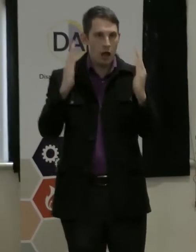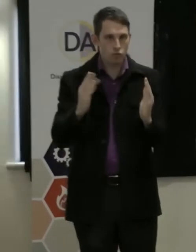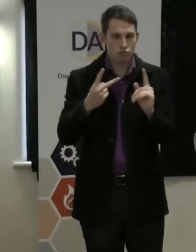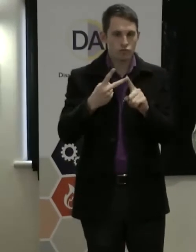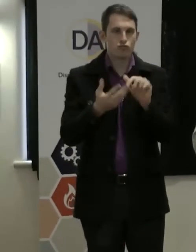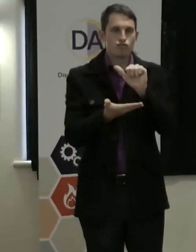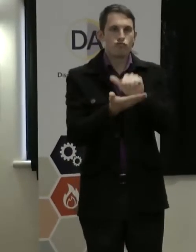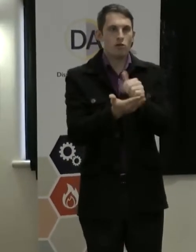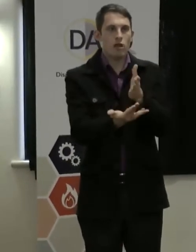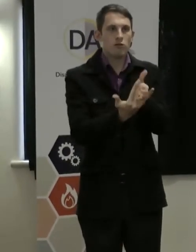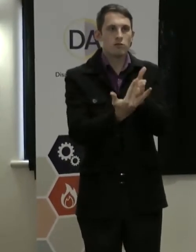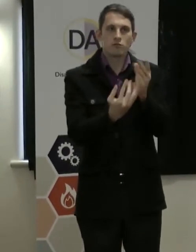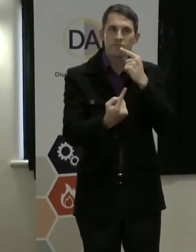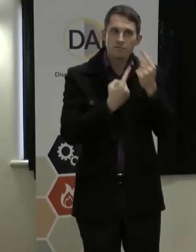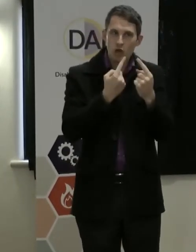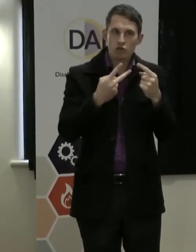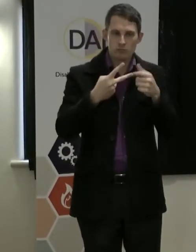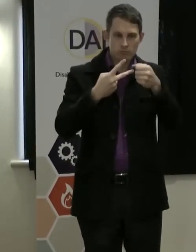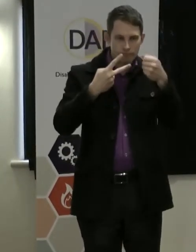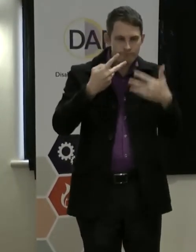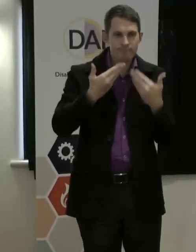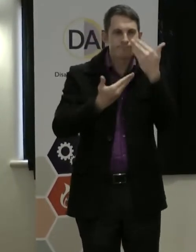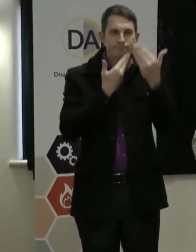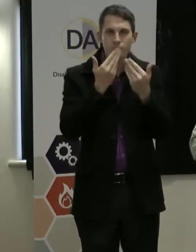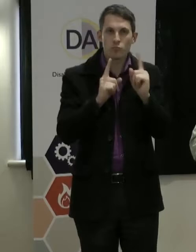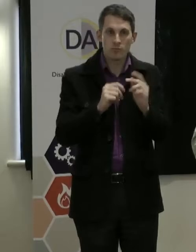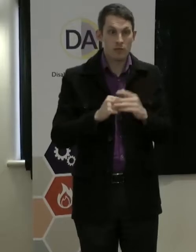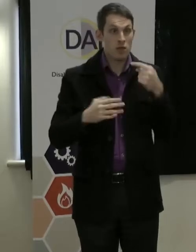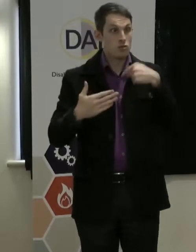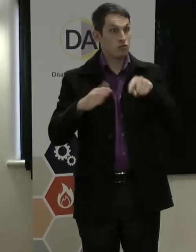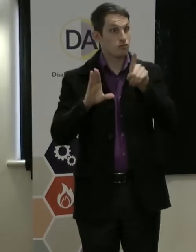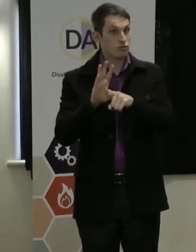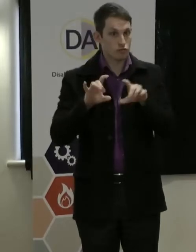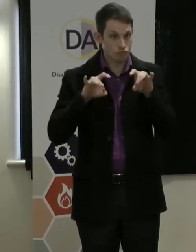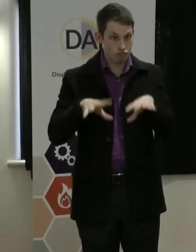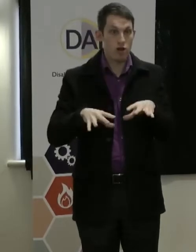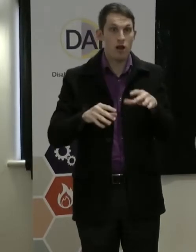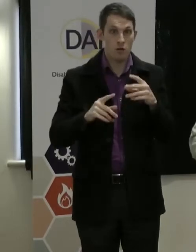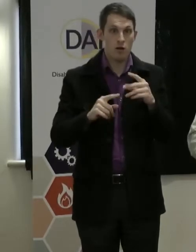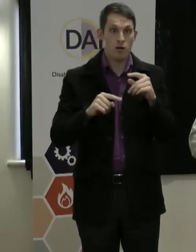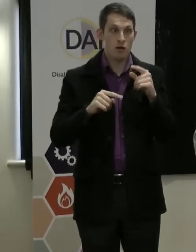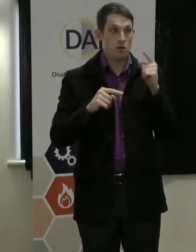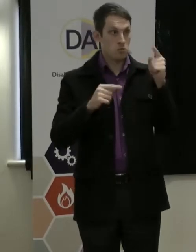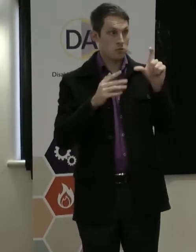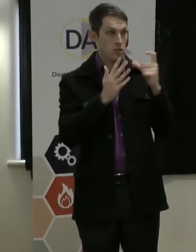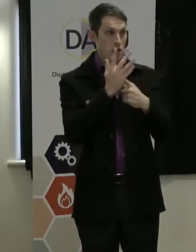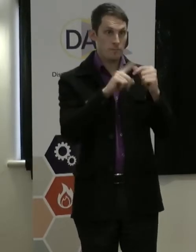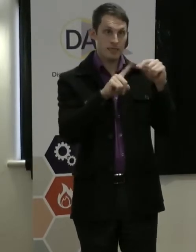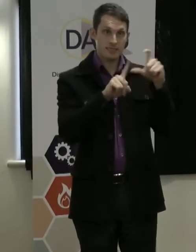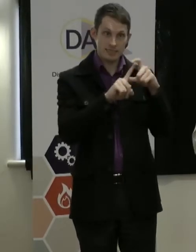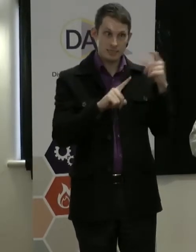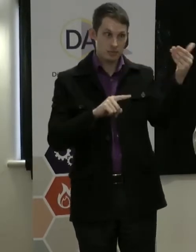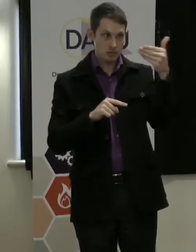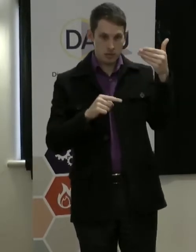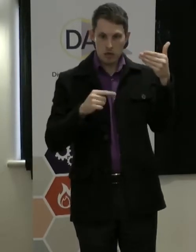example. Okay, so this year Australia participated in its review process.